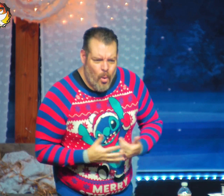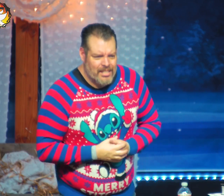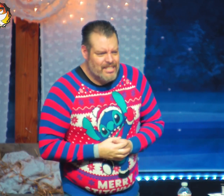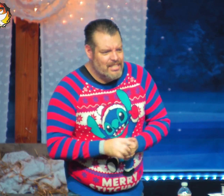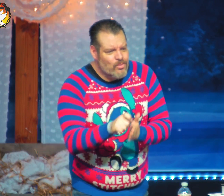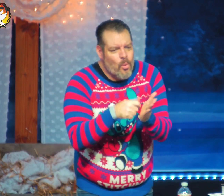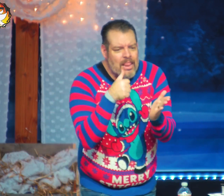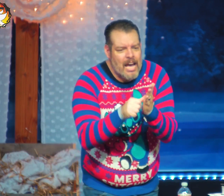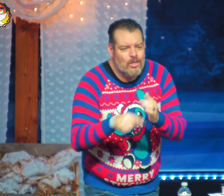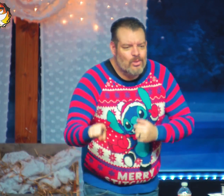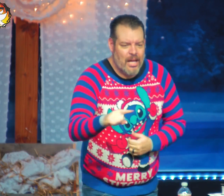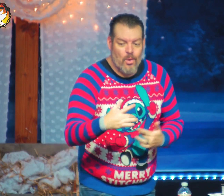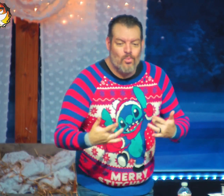Paul, he wrote this.